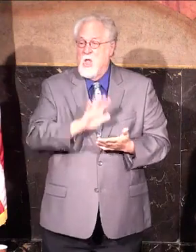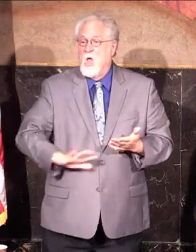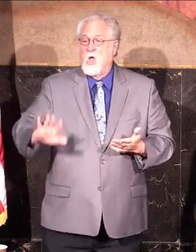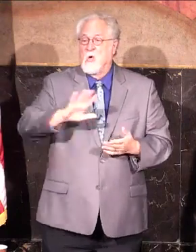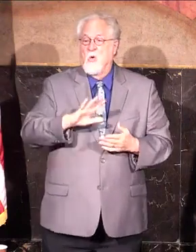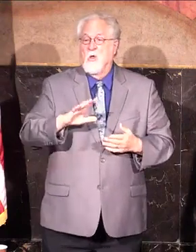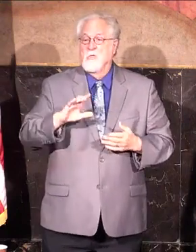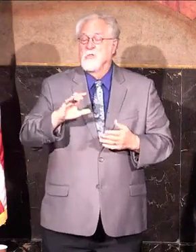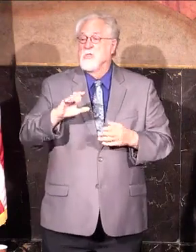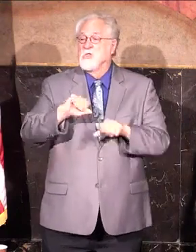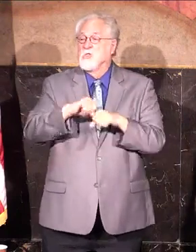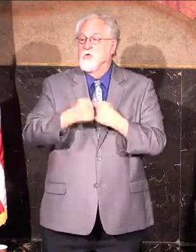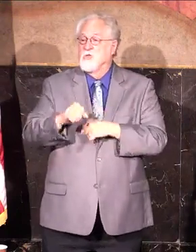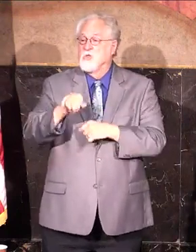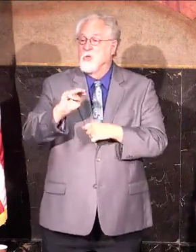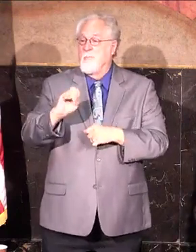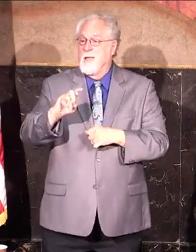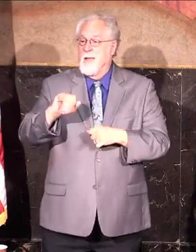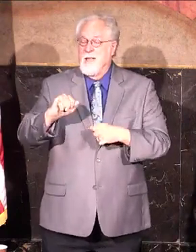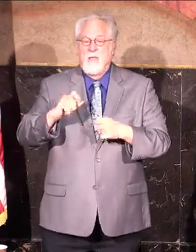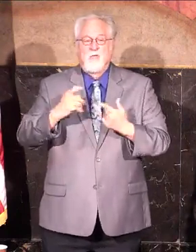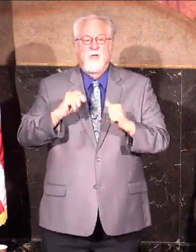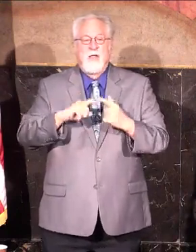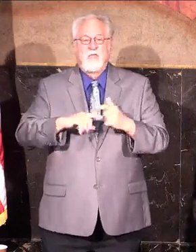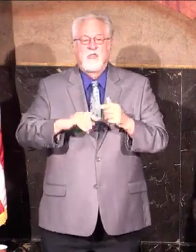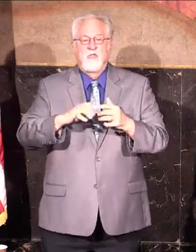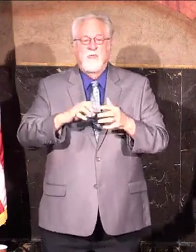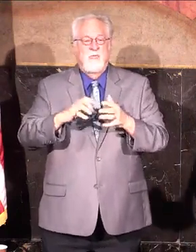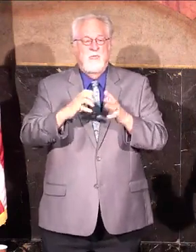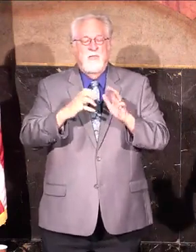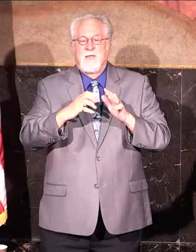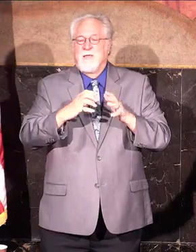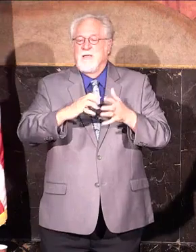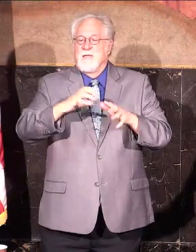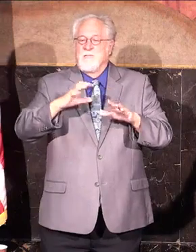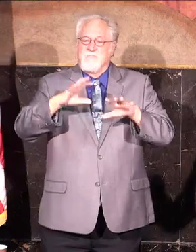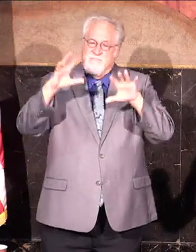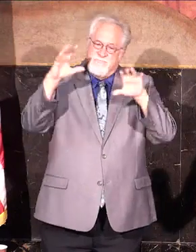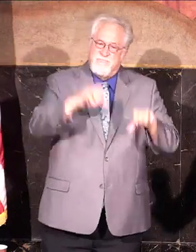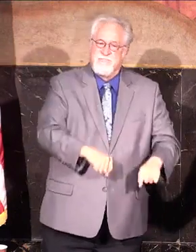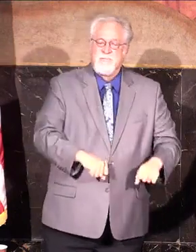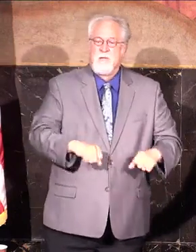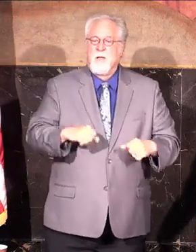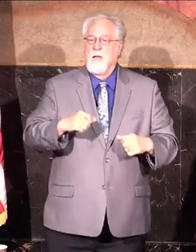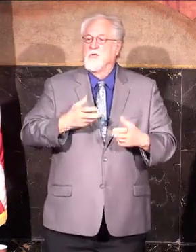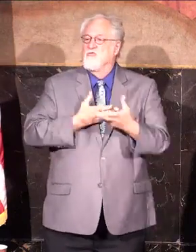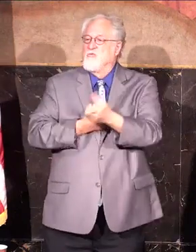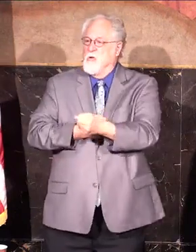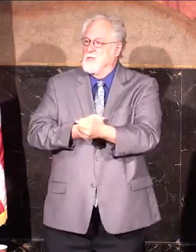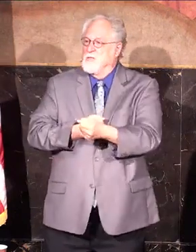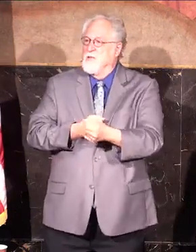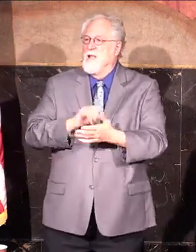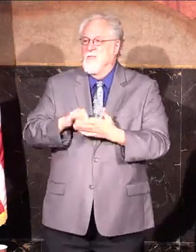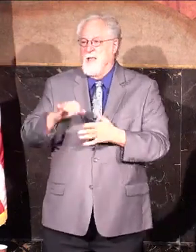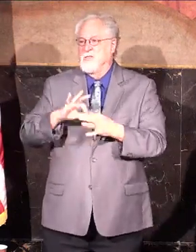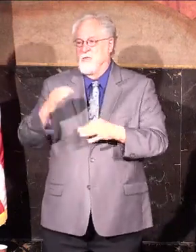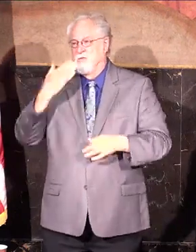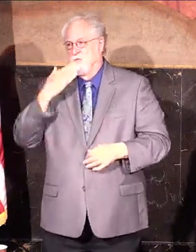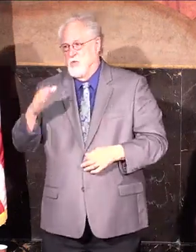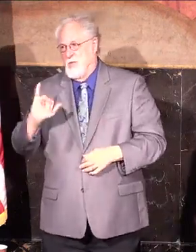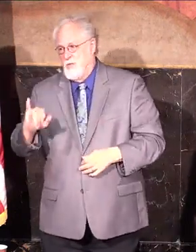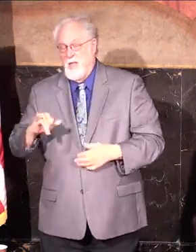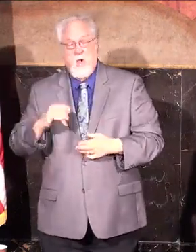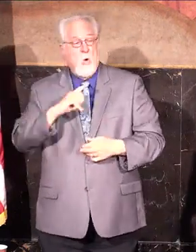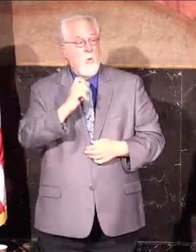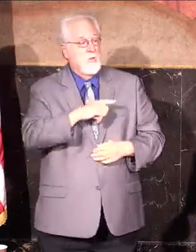a campaign to try to erode public trust in testing in general. I think those stories are a good example of that. I think questions